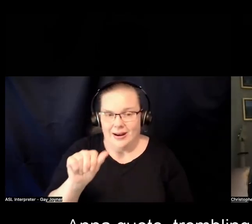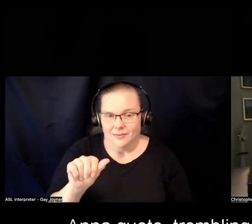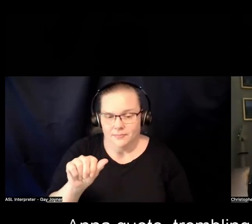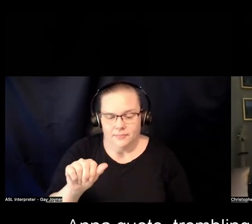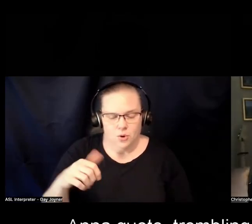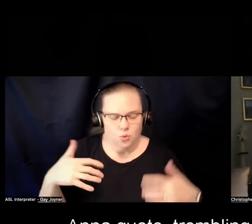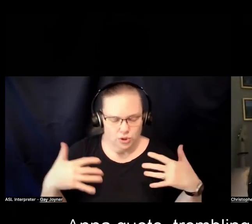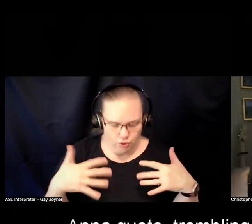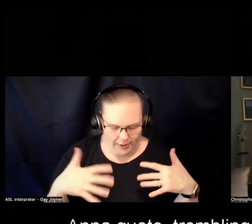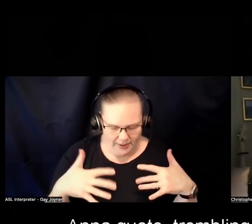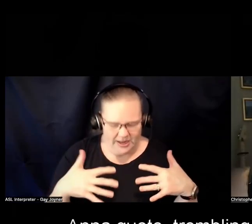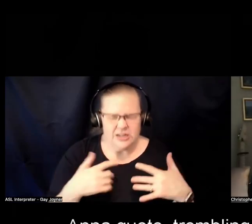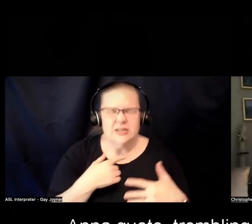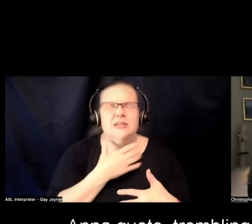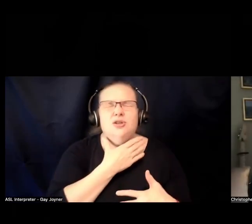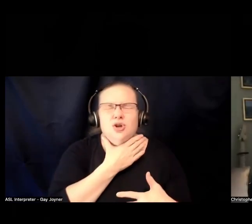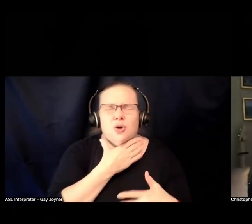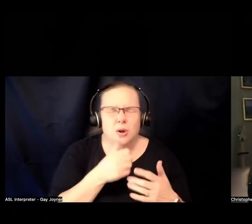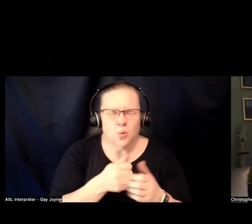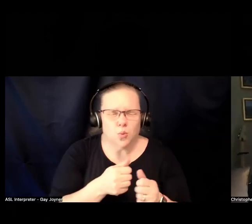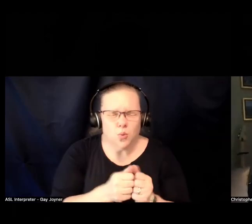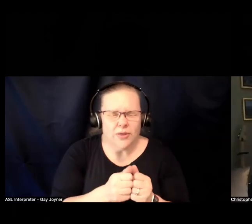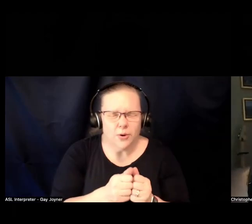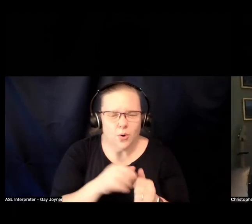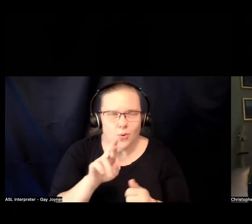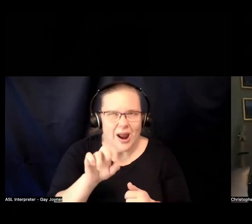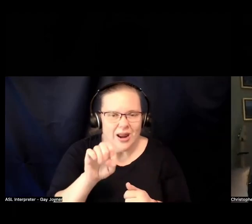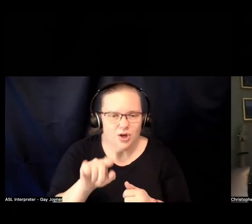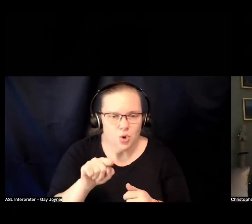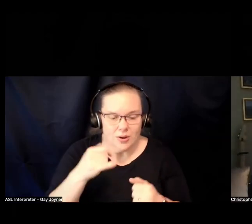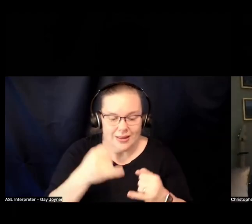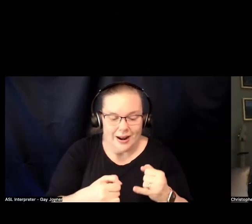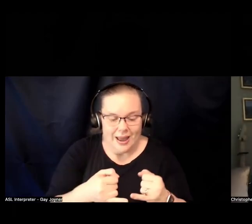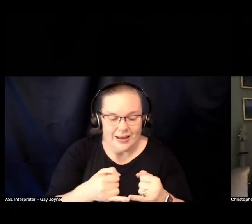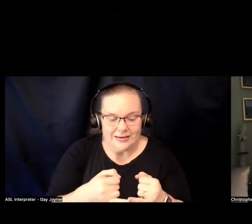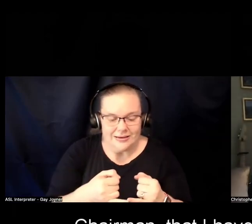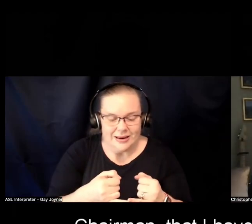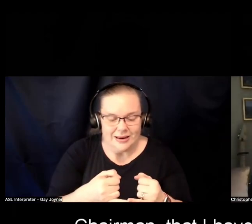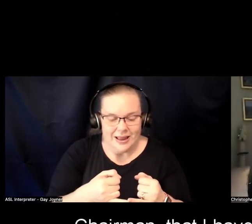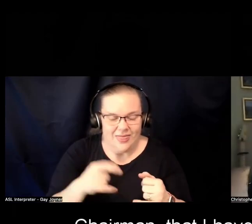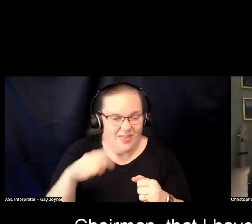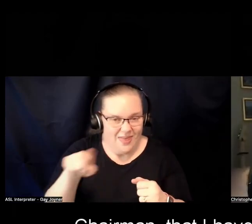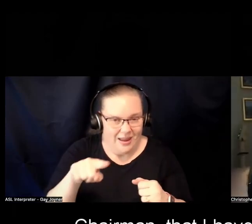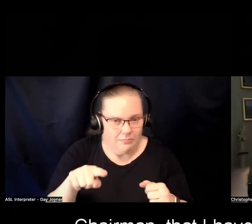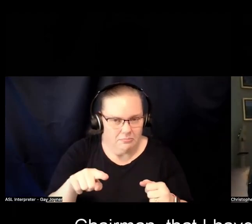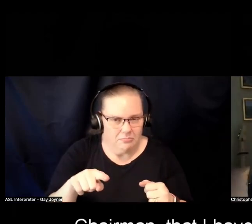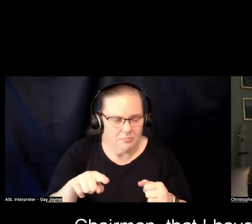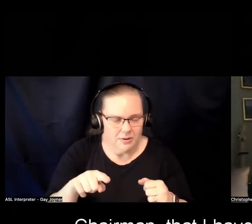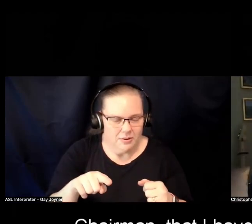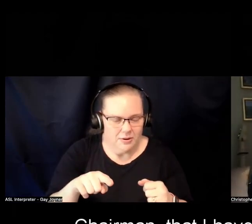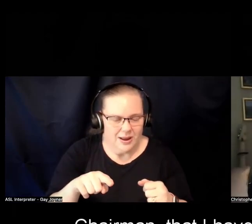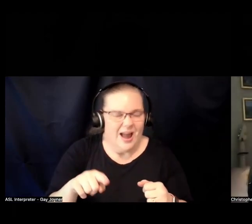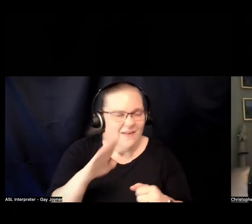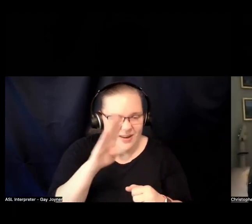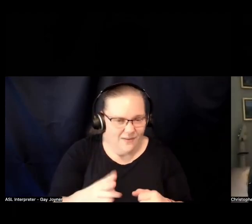trembling and choking with rage, according to a reporter, got the last word in. I would like to get on the record, Mr. Chairman, that I have never seen that man